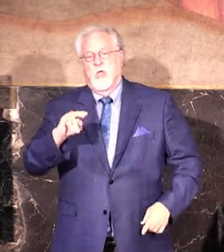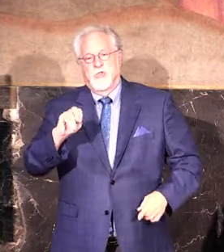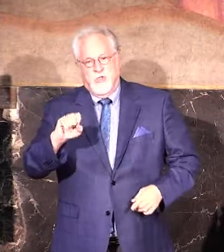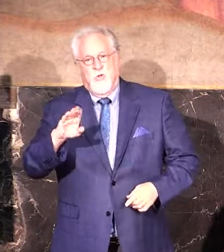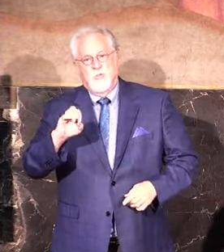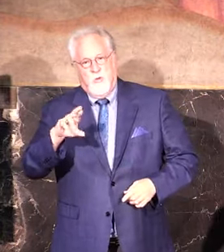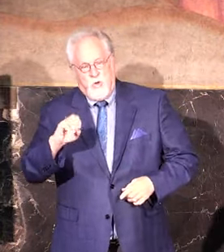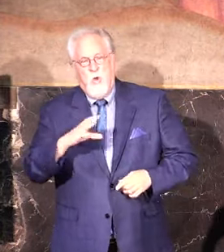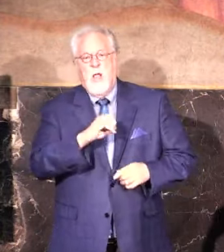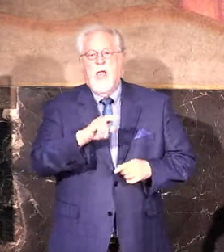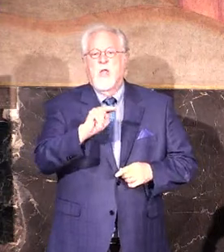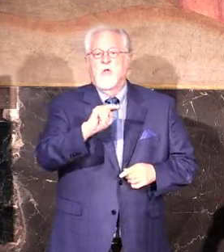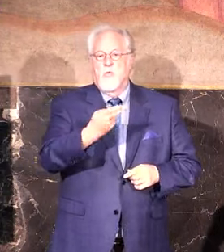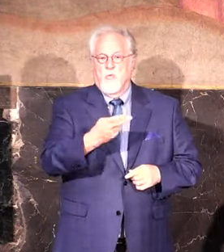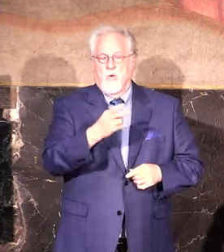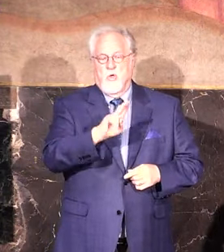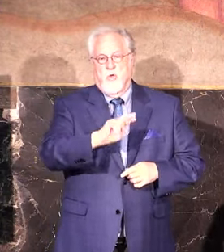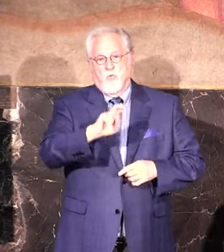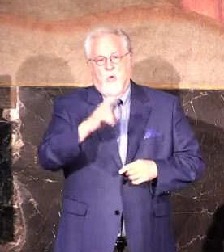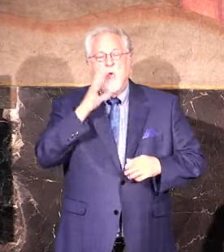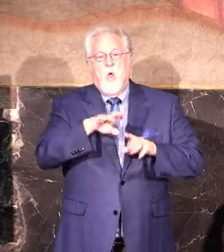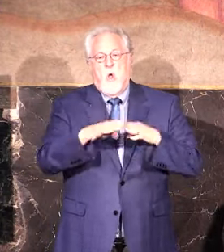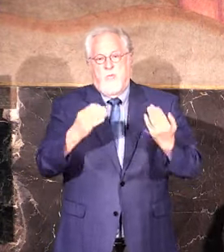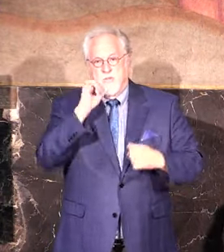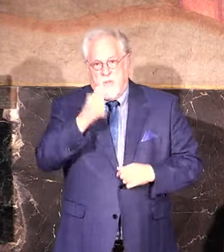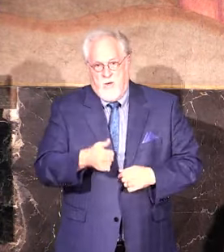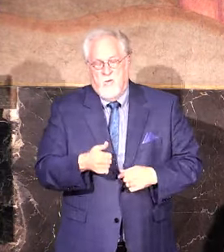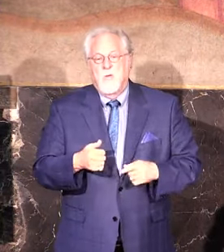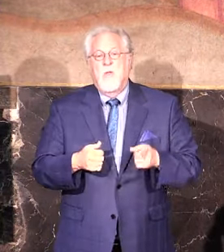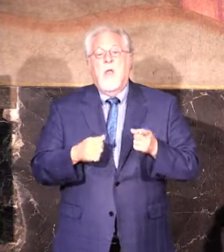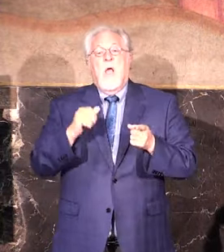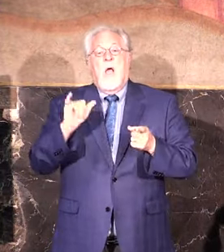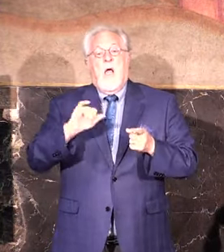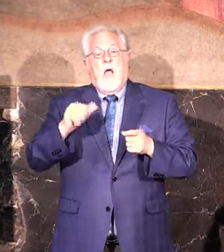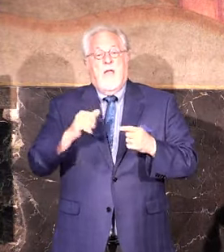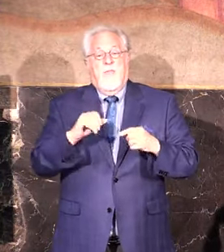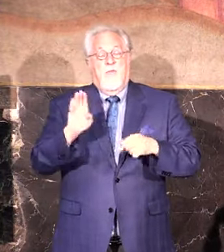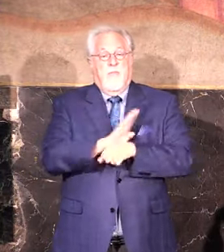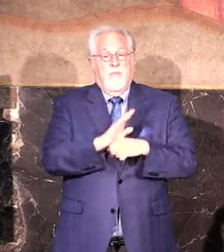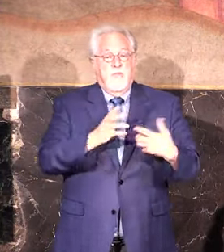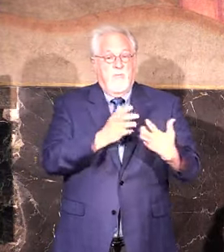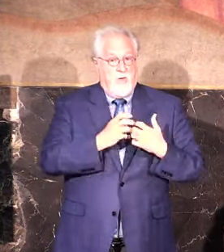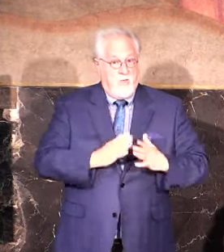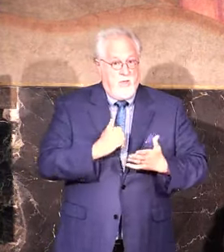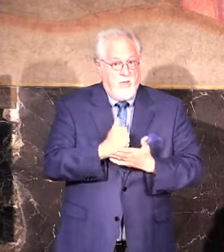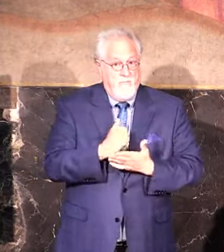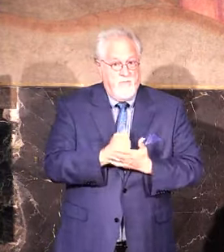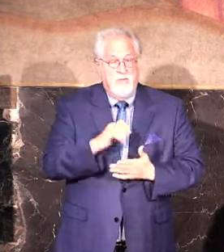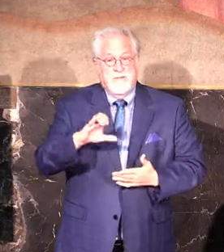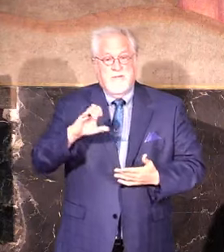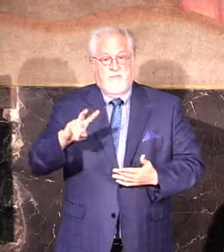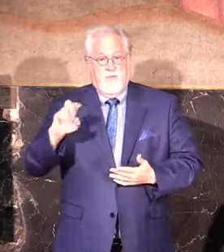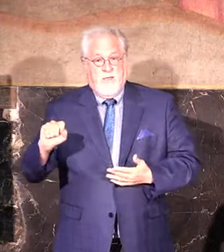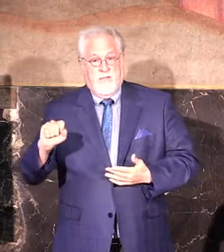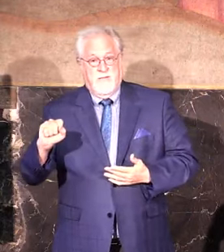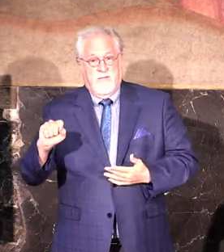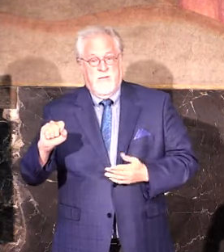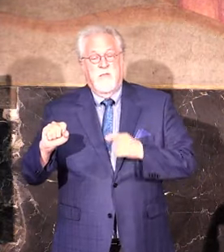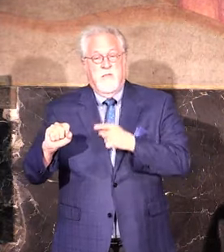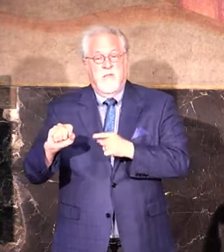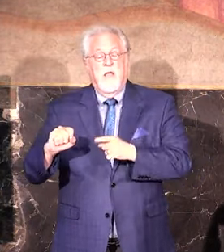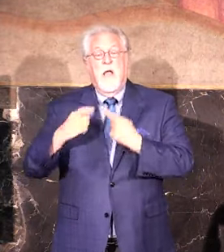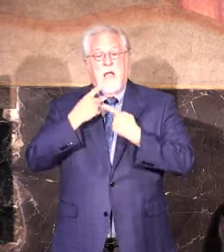and New Roads will open tomorrow. In addition, another corporate partner that's being very, very helpful is CVS. They